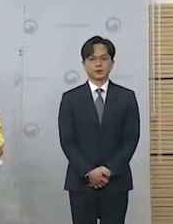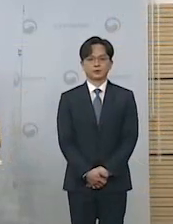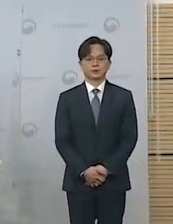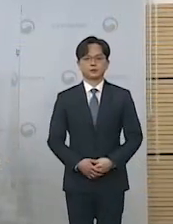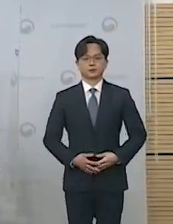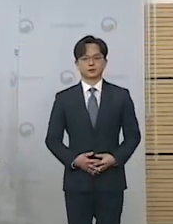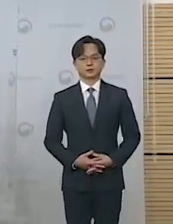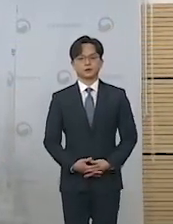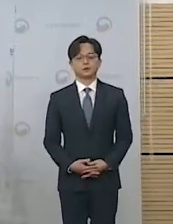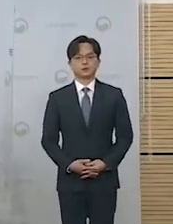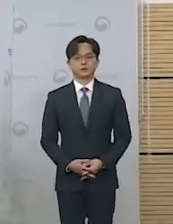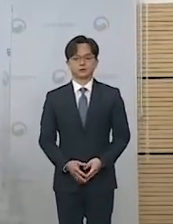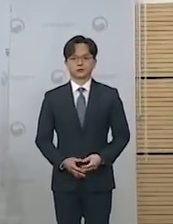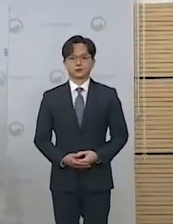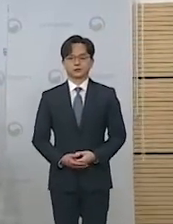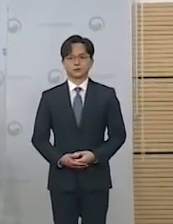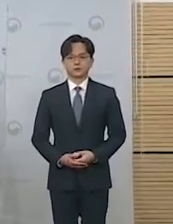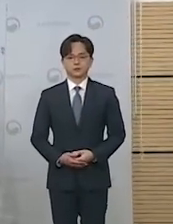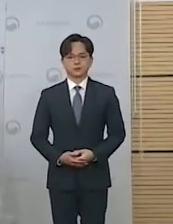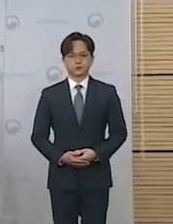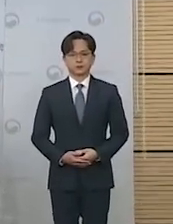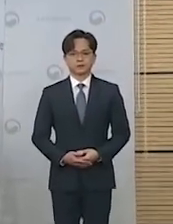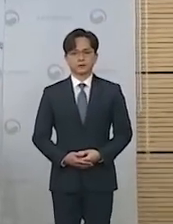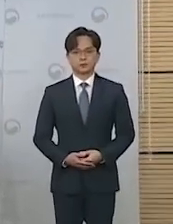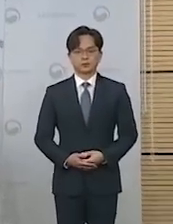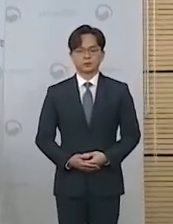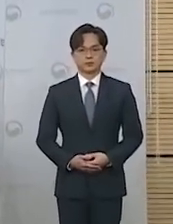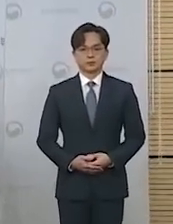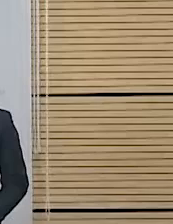metropolitan region. The briefing is about to start. We'll come back to you afterwards.